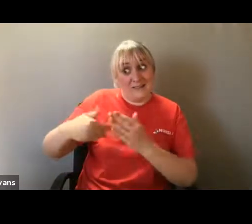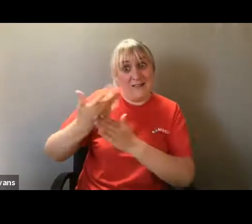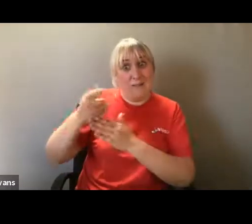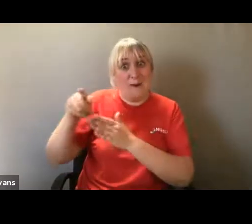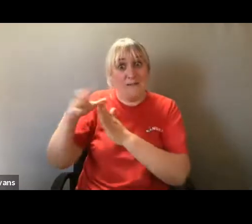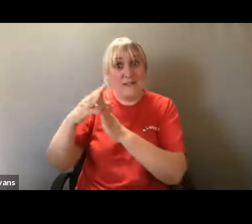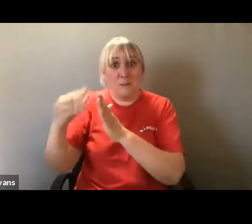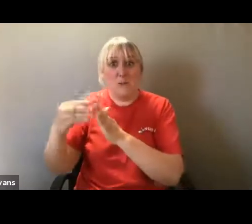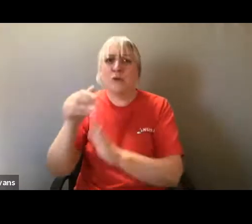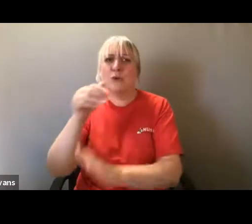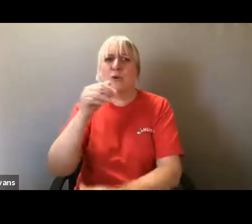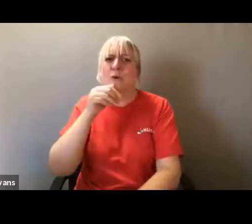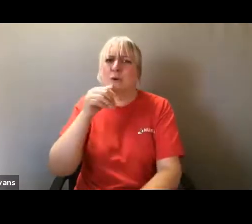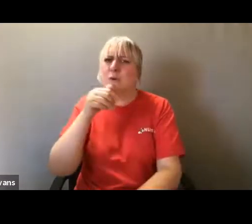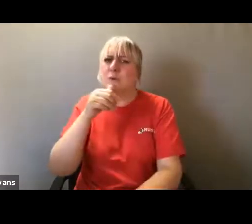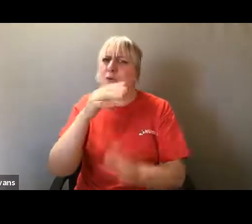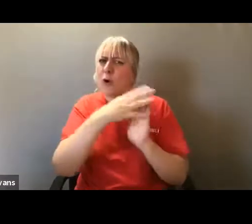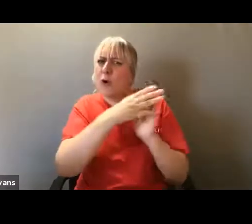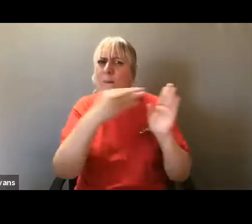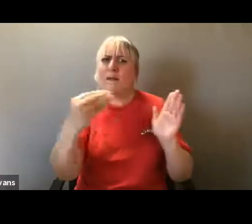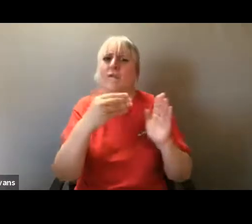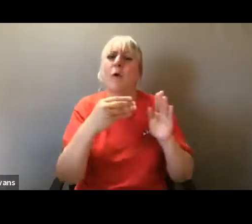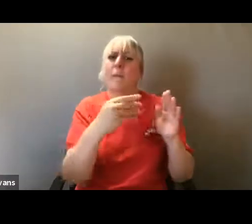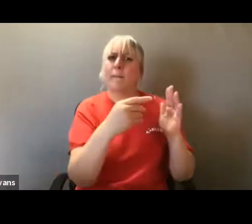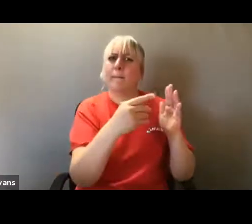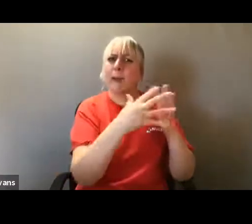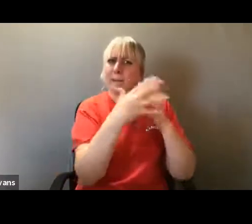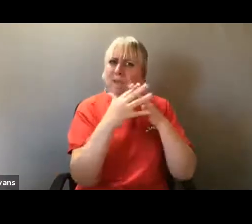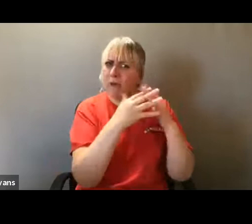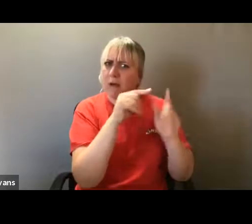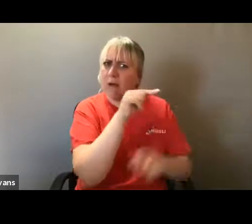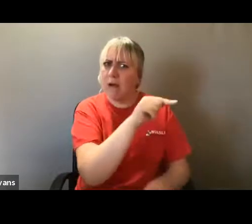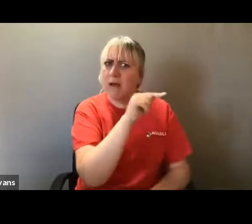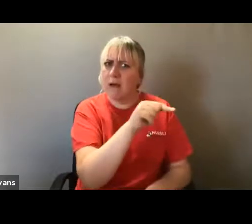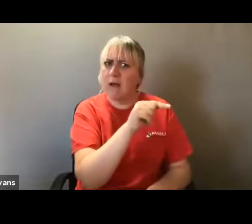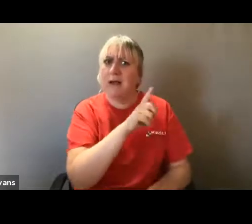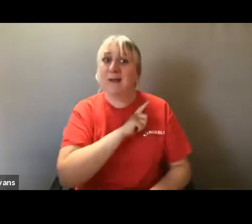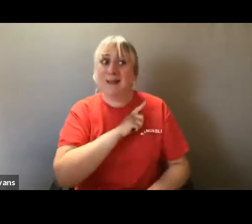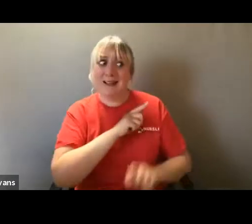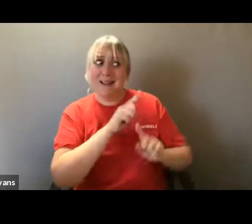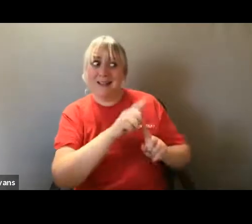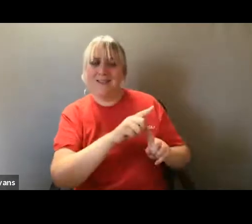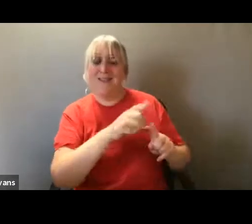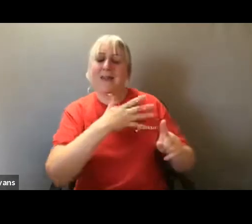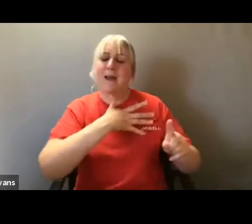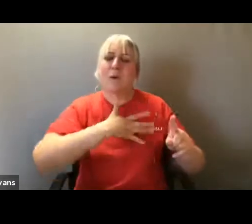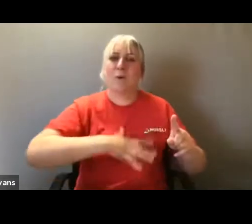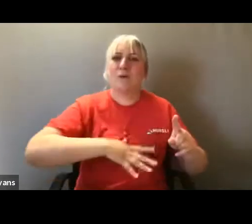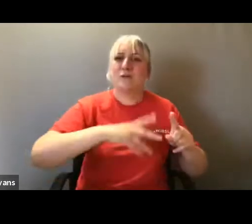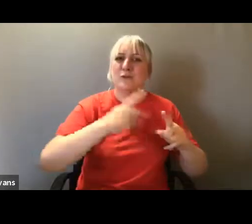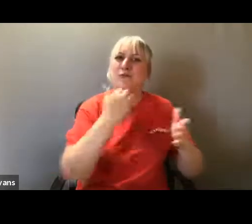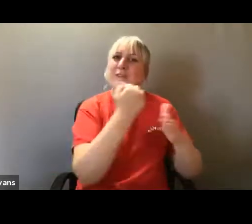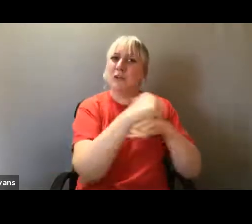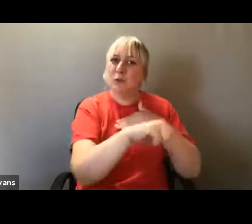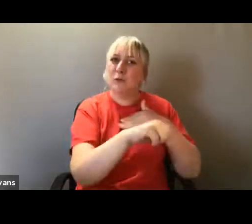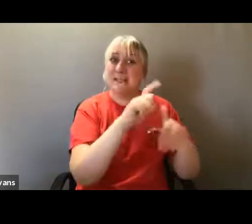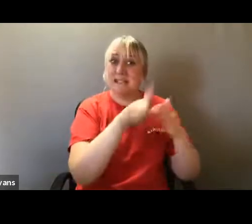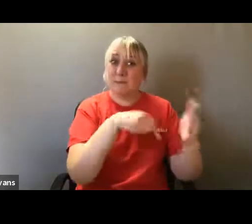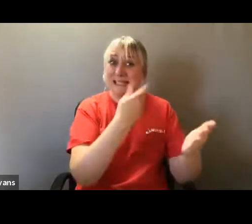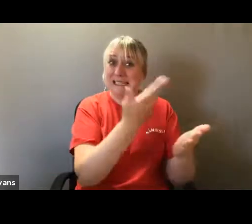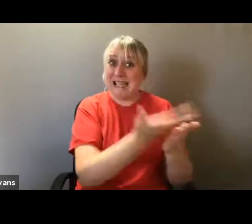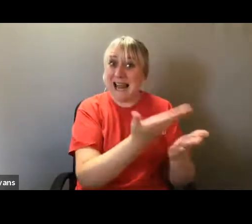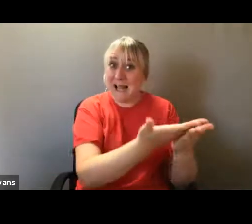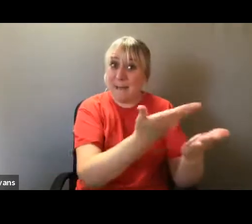by US insurance companies for turning down disability claims, as detailed in the research of Mo